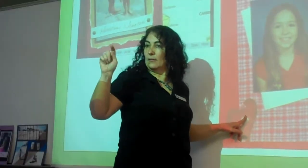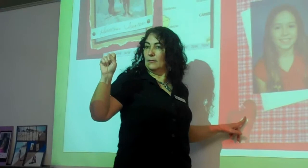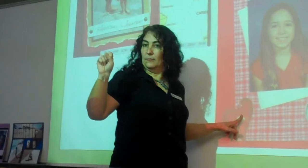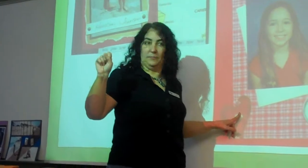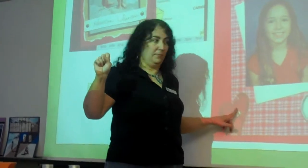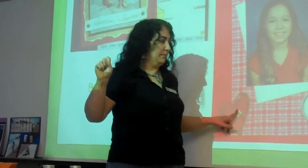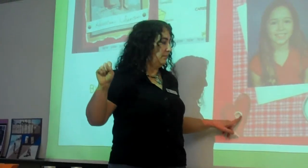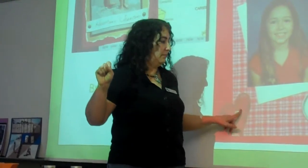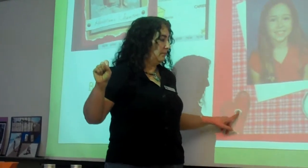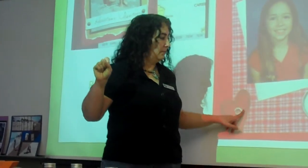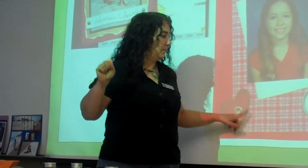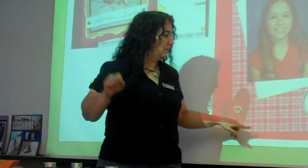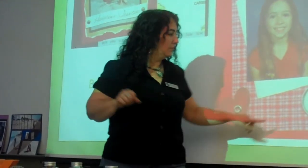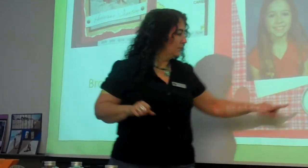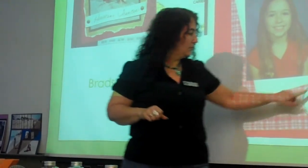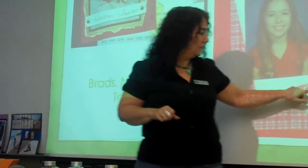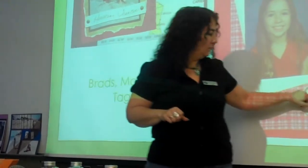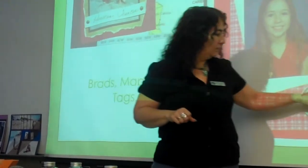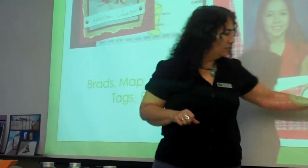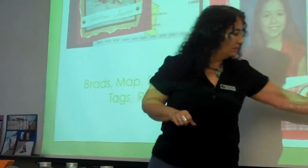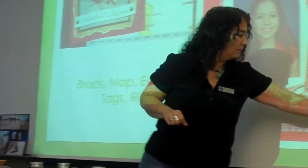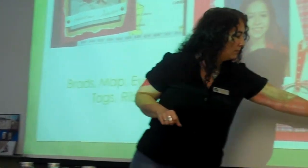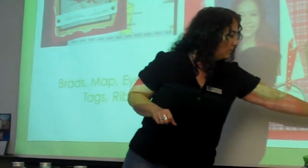Now you see the eyelets I used here